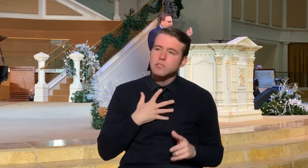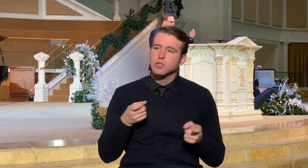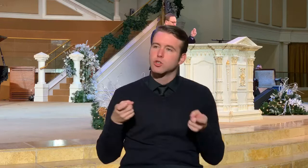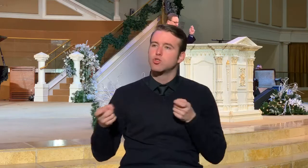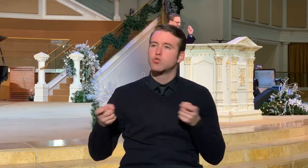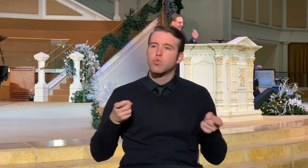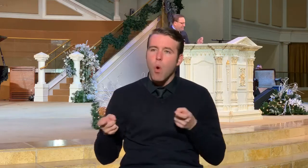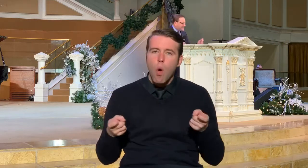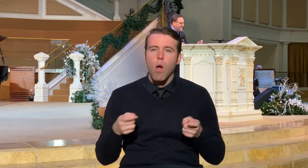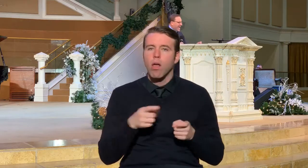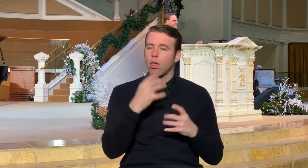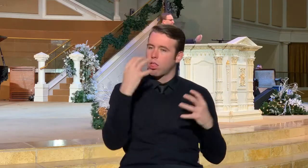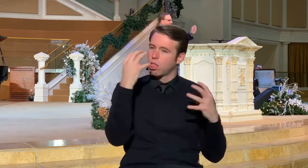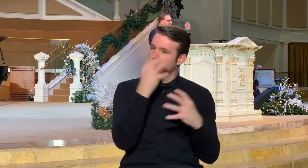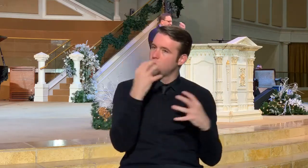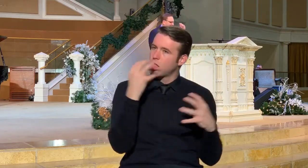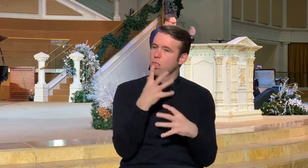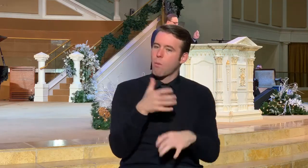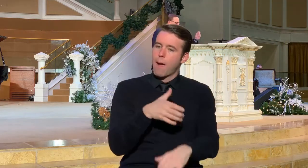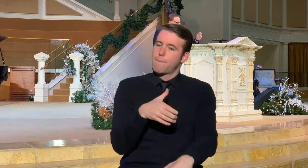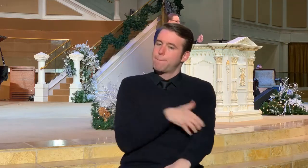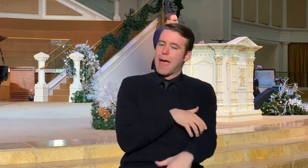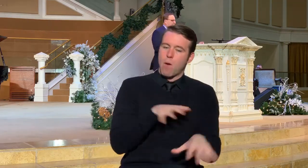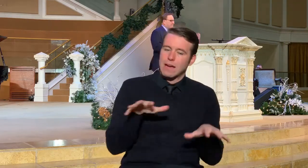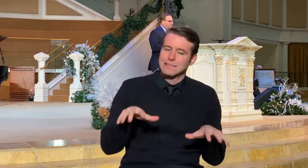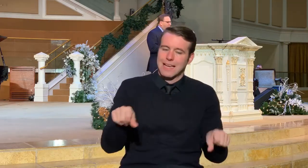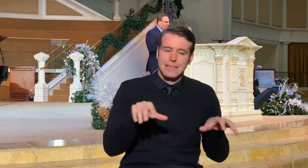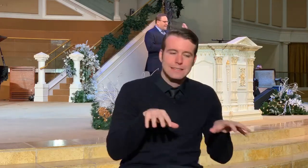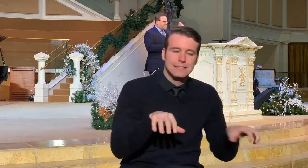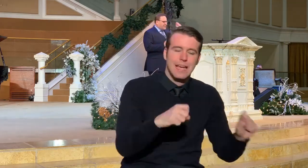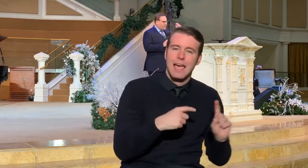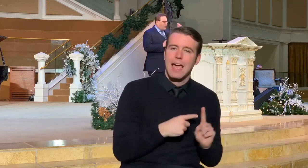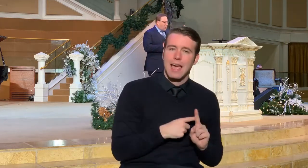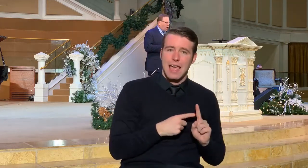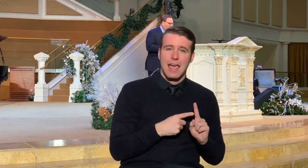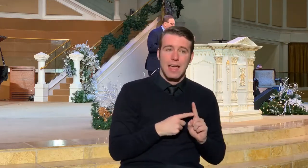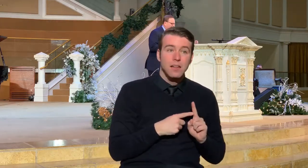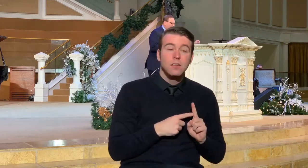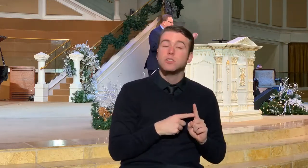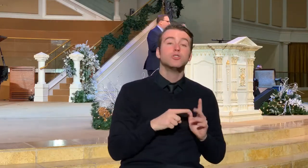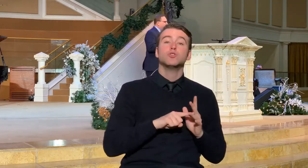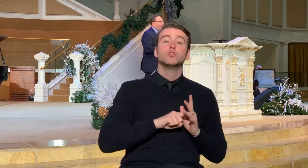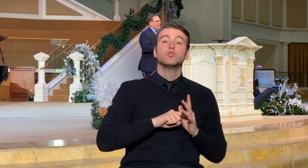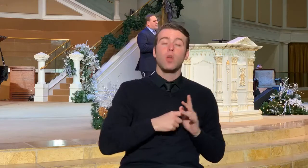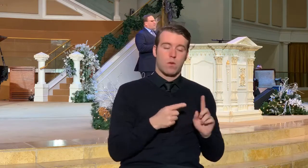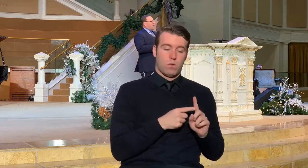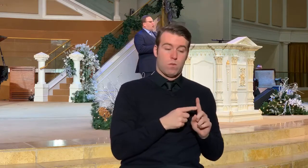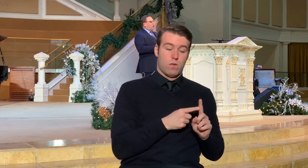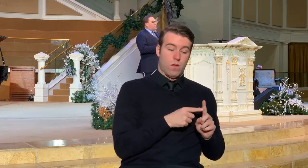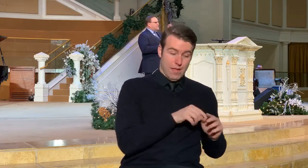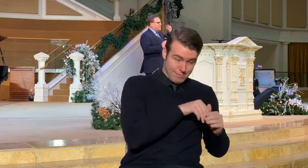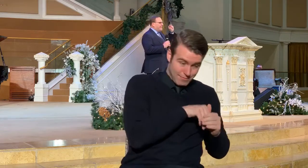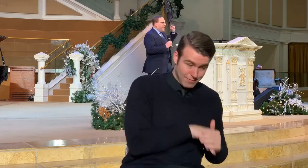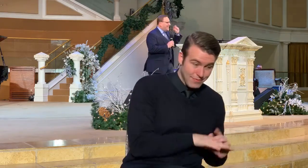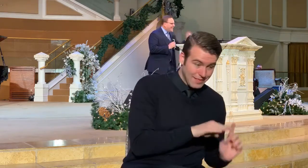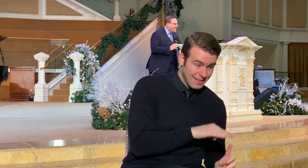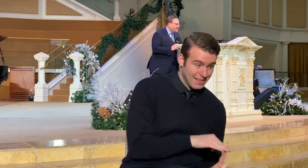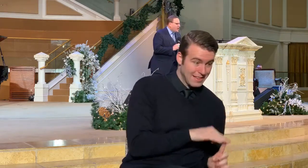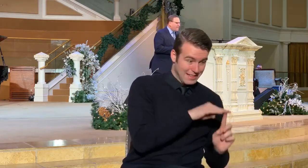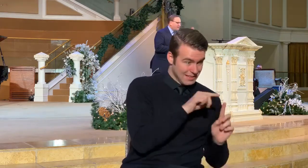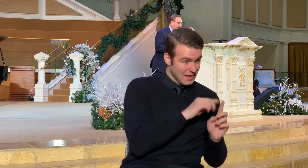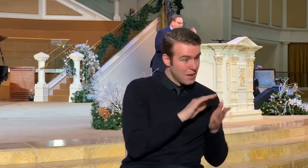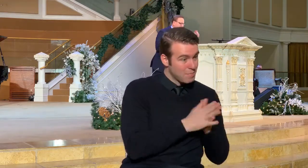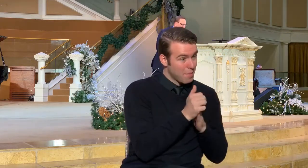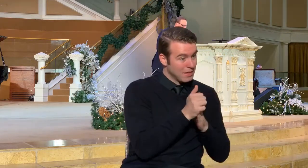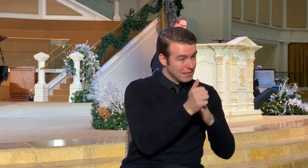and a bloodthirsty appetite as a taker. And he brought into the world, he had been brought into the world to be a